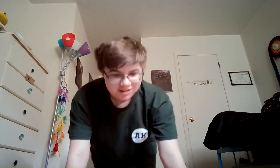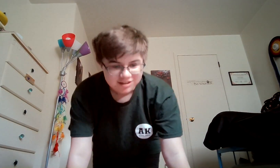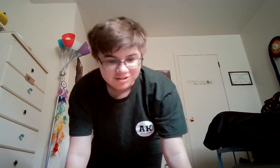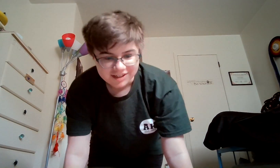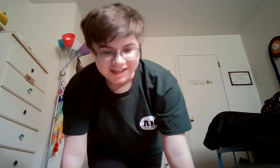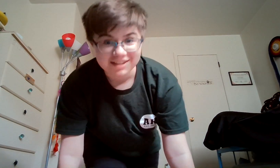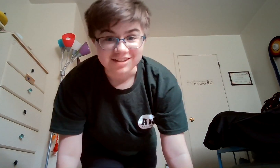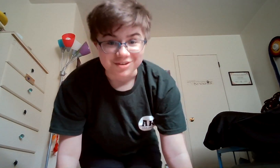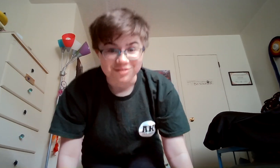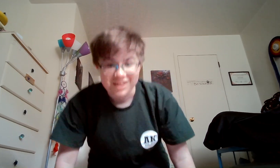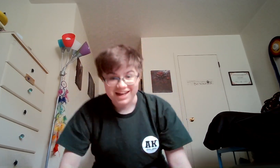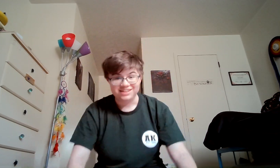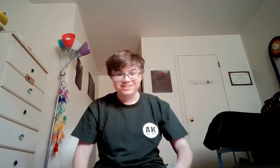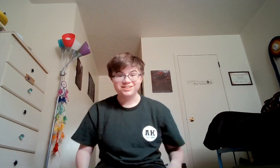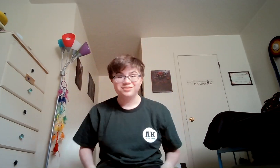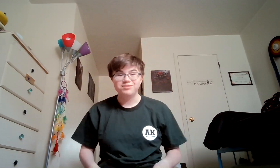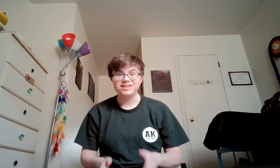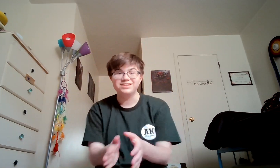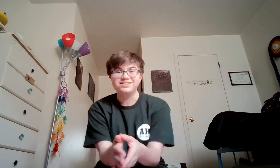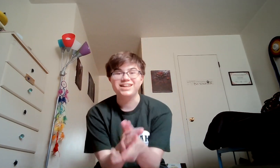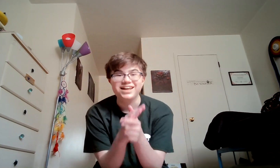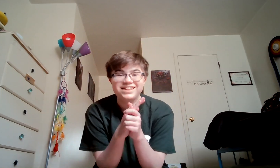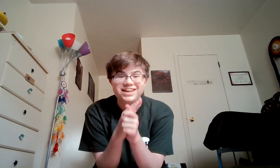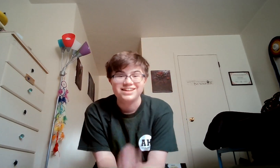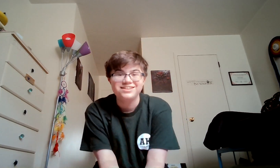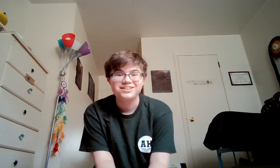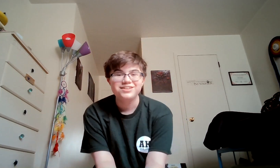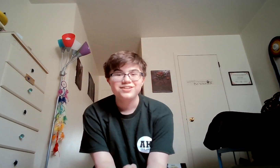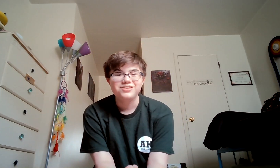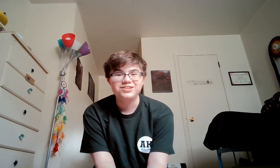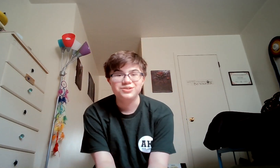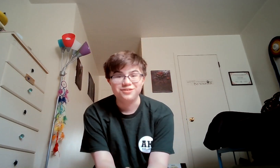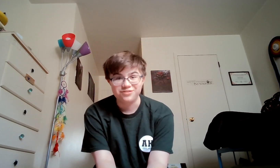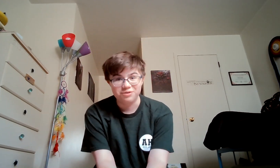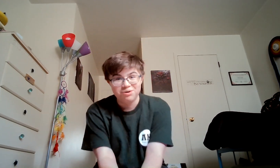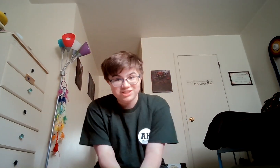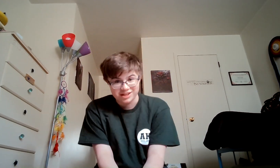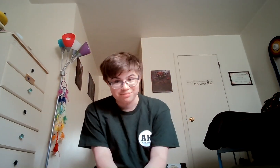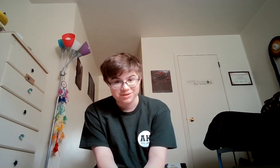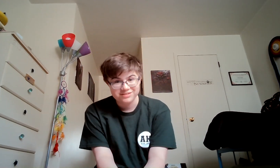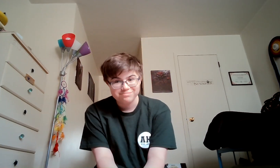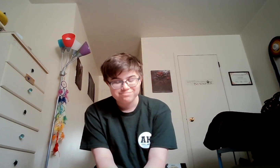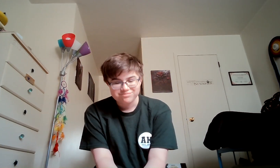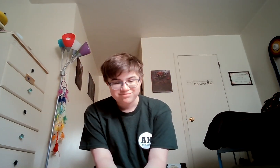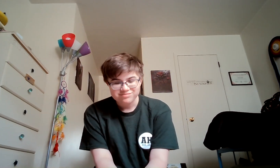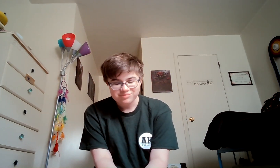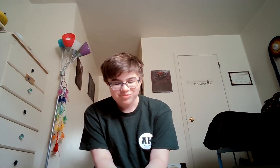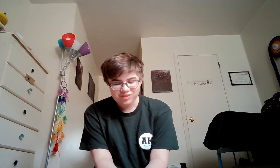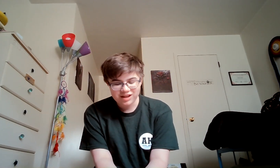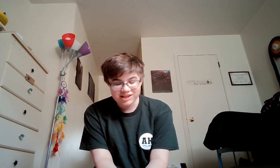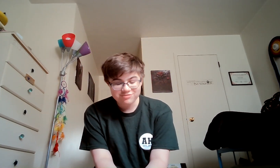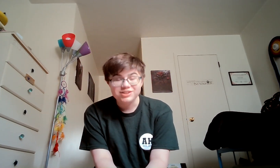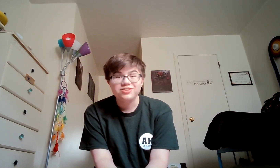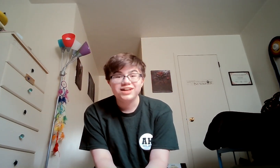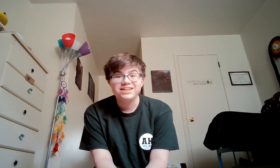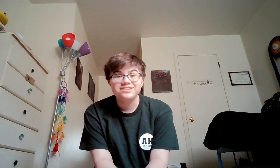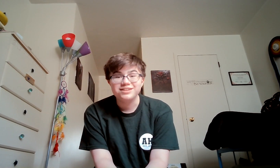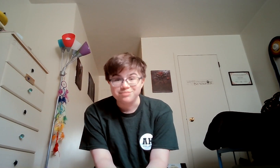So I had to do that because I can't do a full push-up. I have been trying since middle